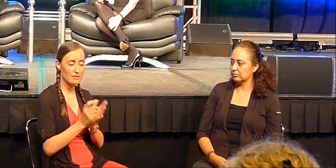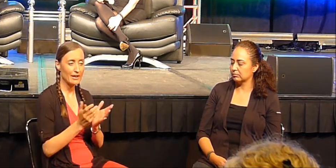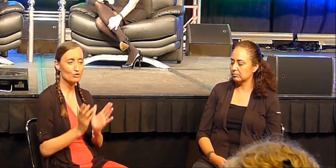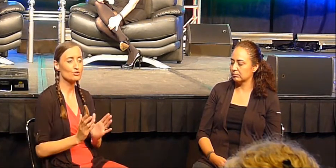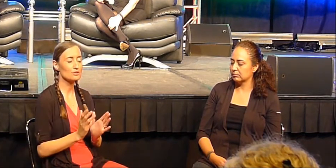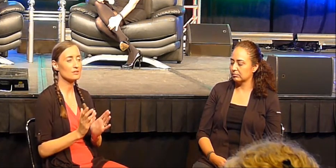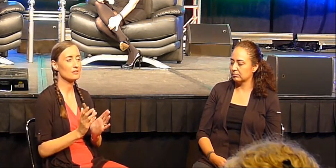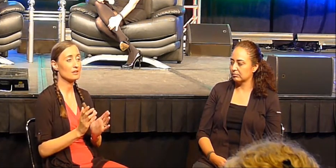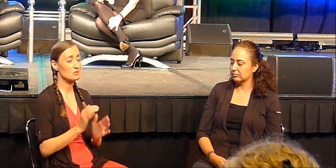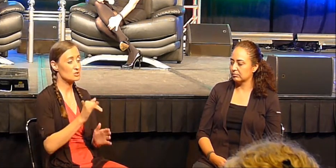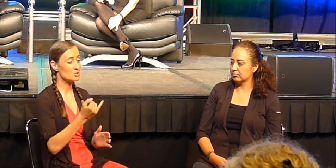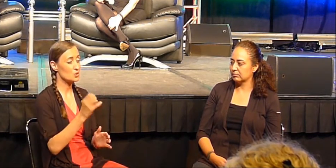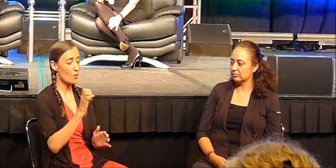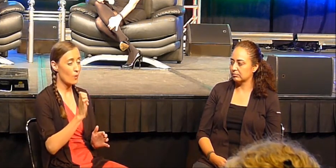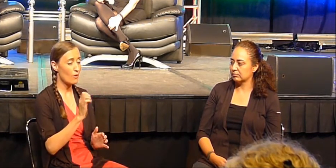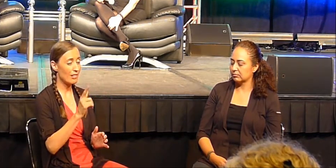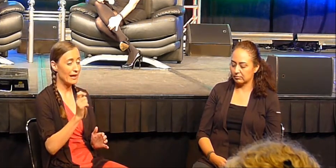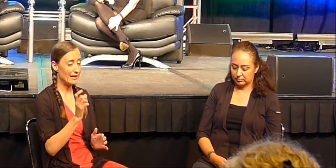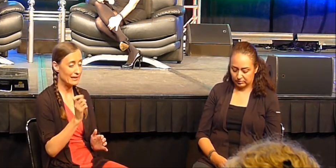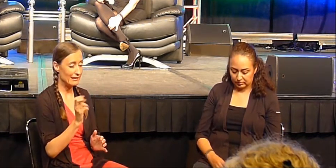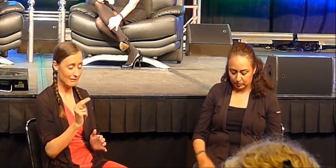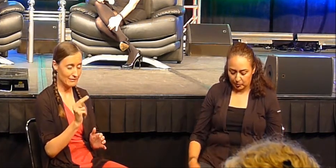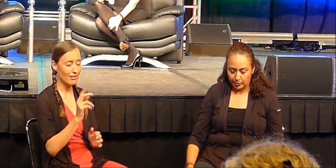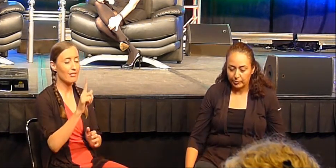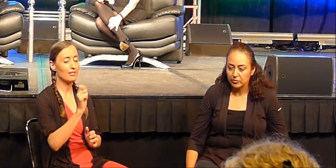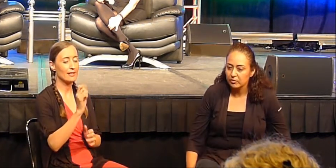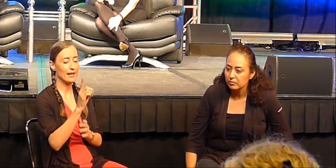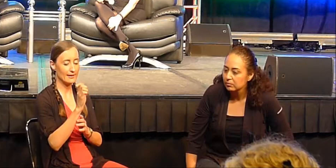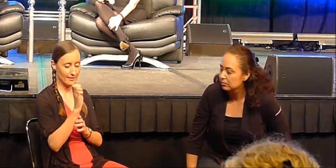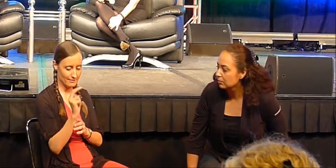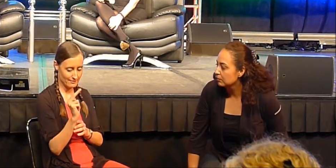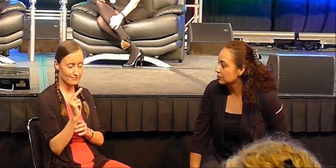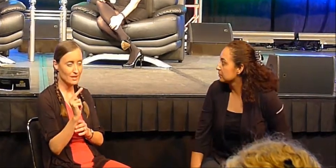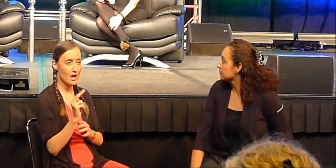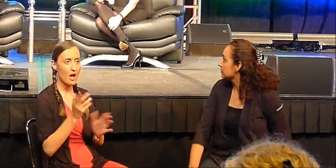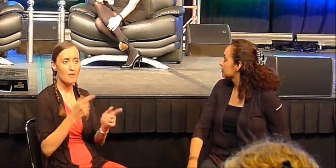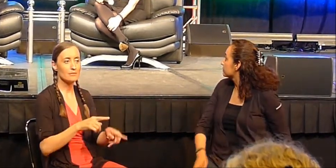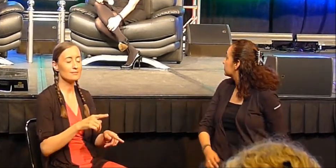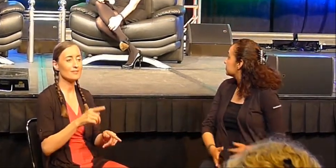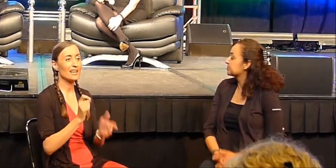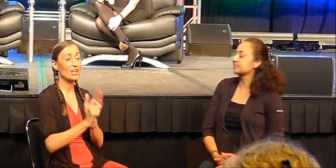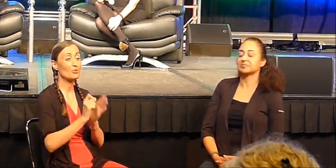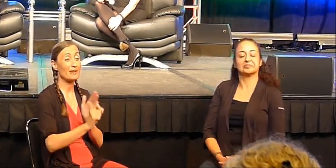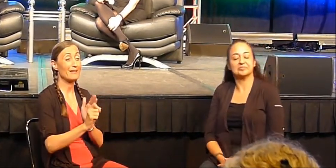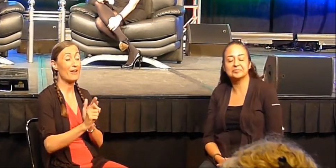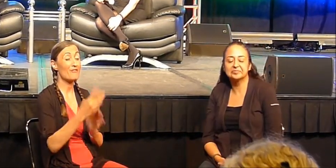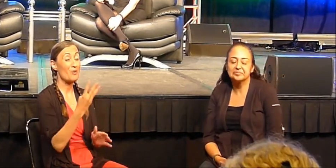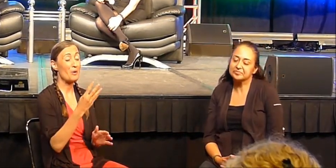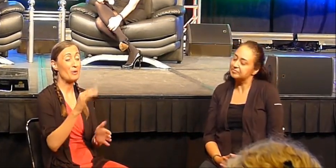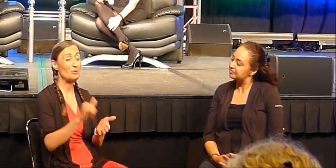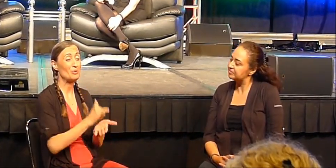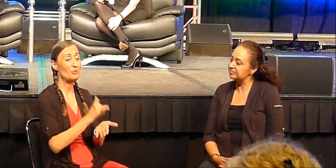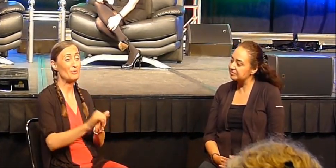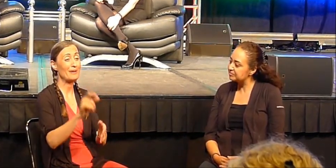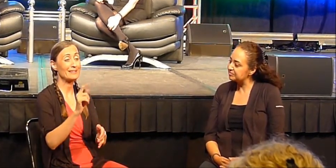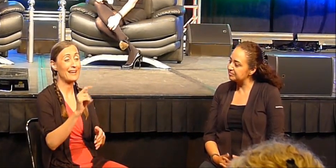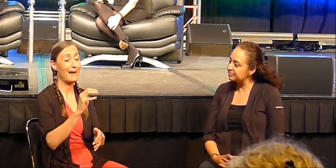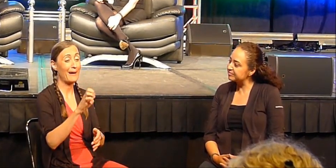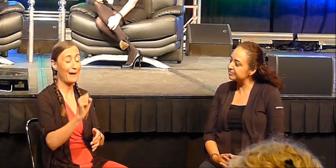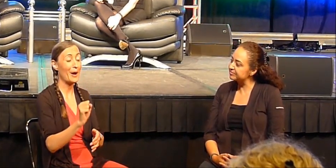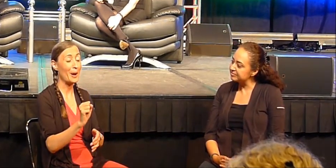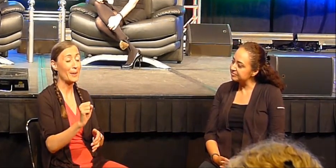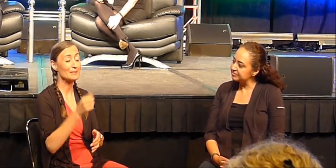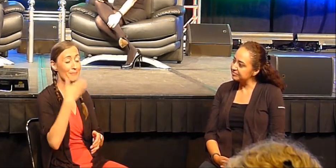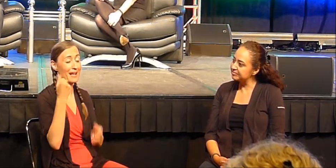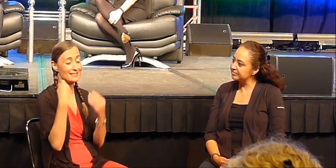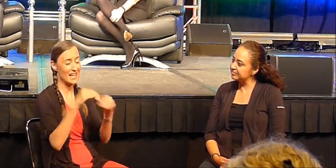guy, Joe Layton. It turns out he'd co-written, 4 New York Times bestsellers already. I thought, that's the guy right